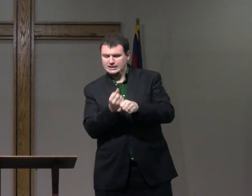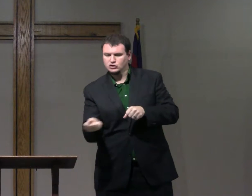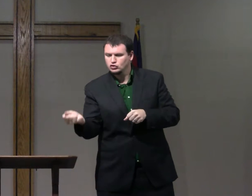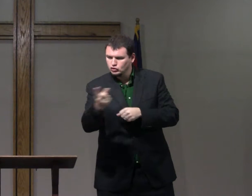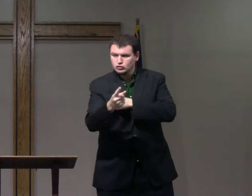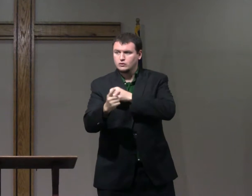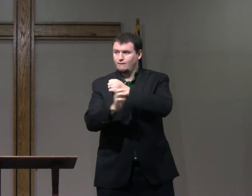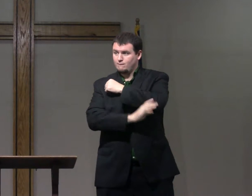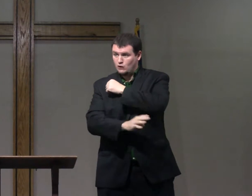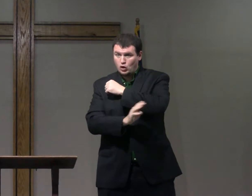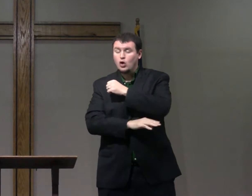to